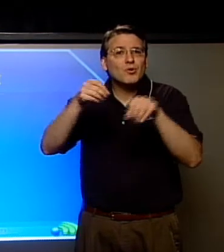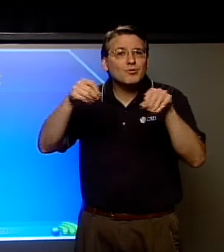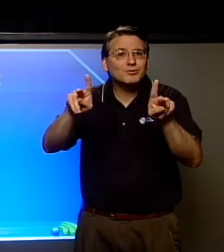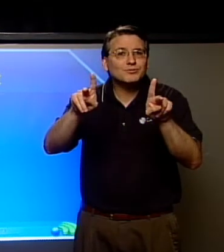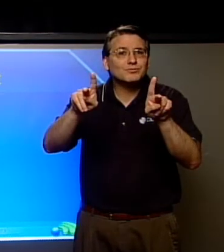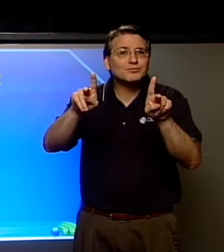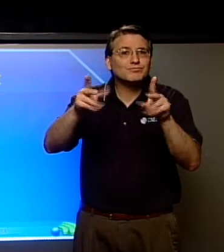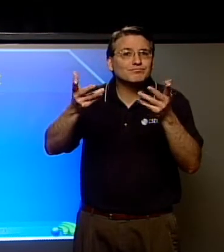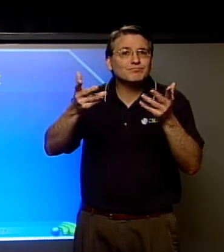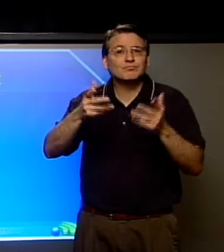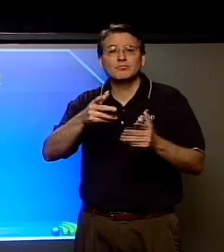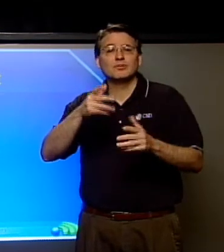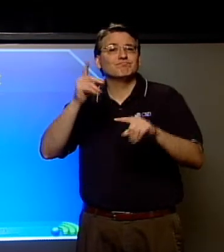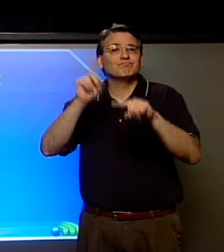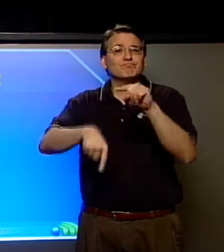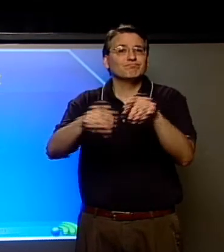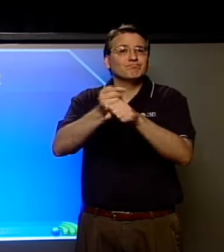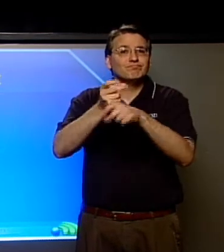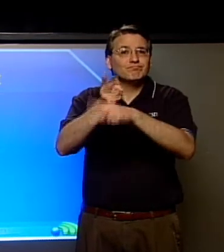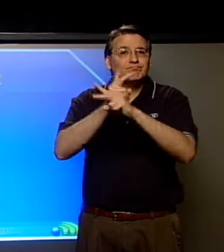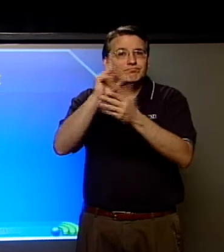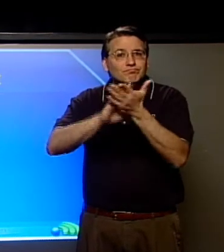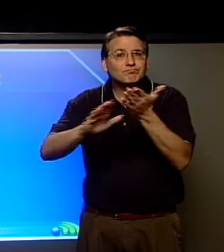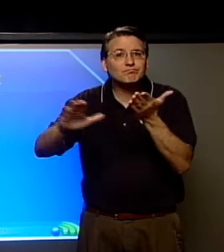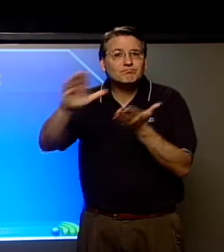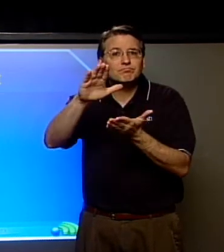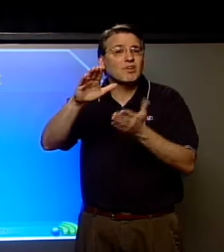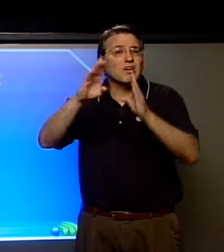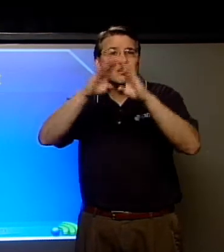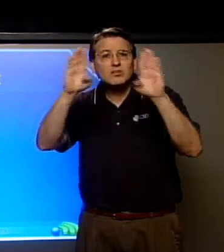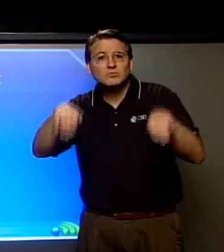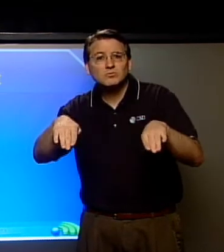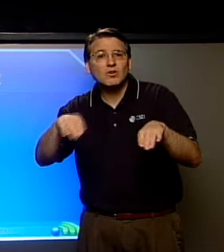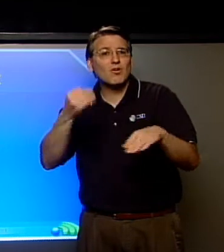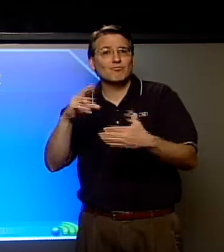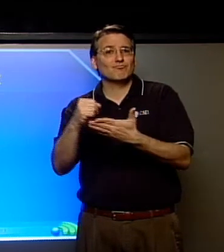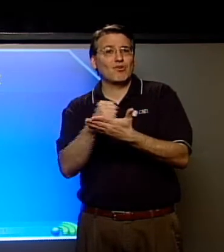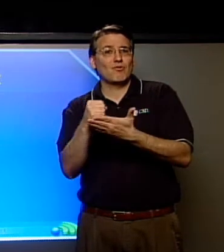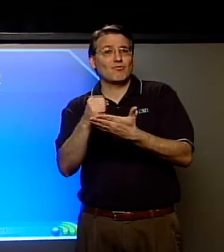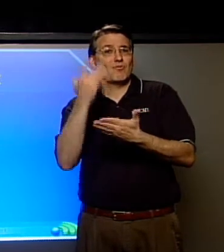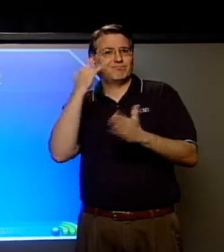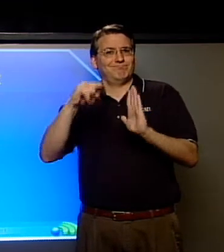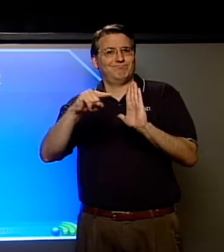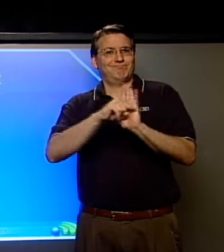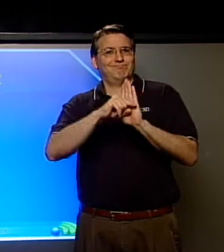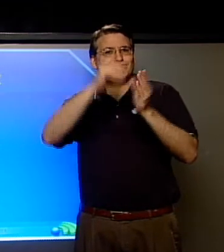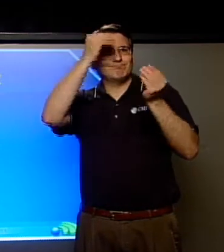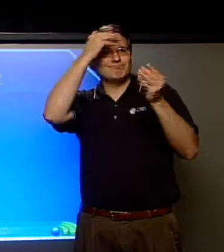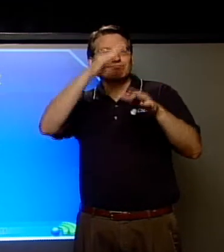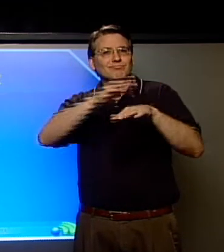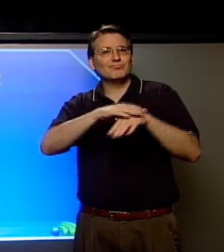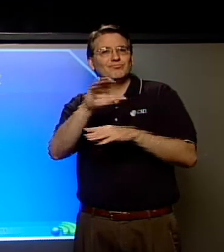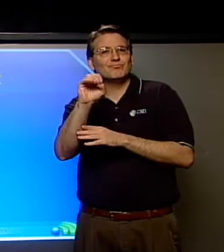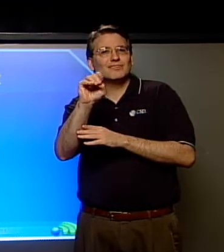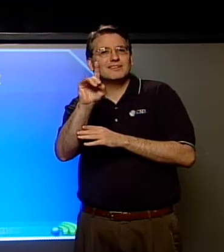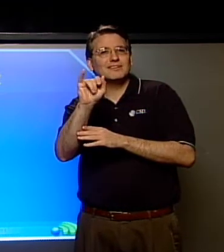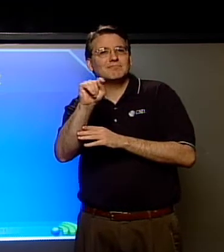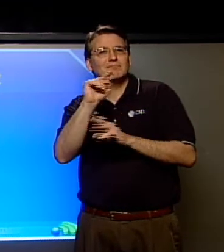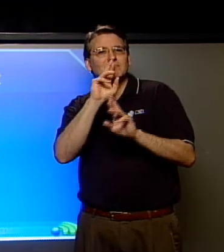working to get this to clear your name from identity theft. Perhaps you're applying for a loan for a house